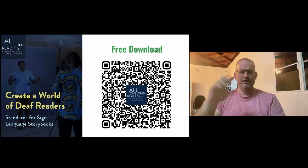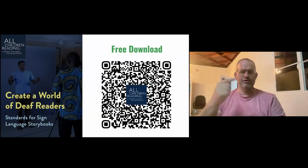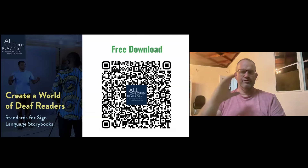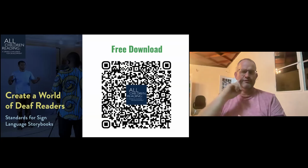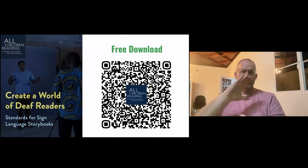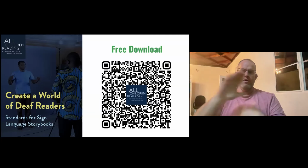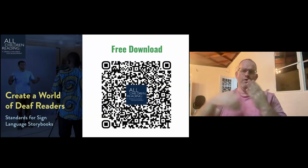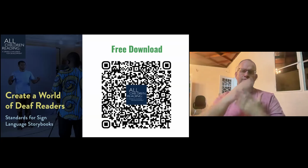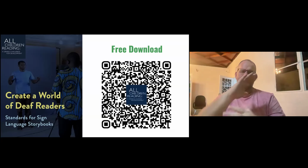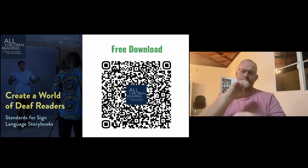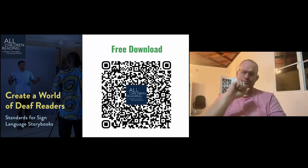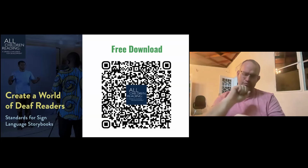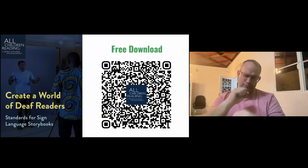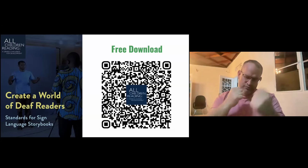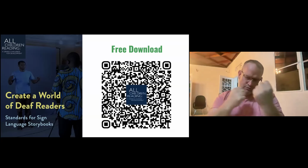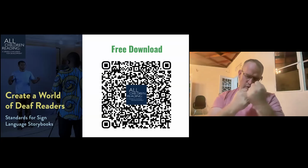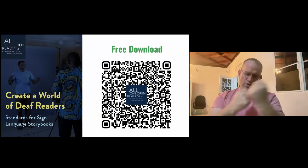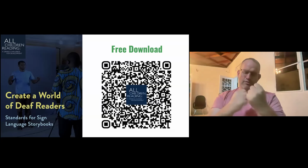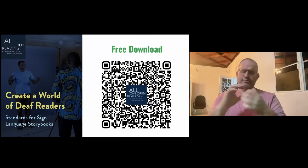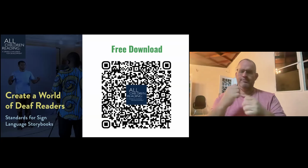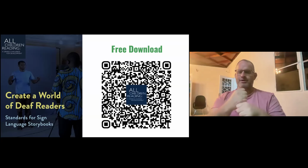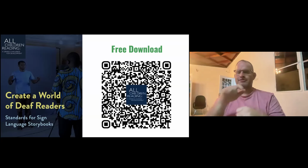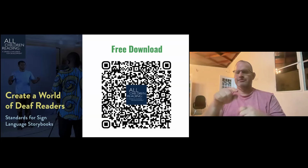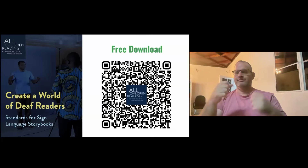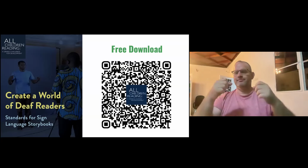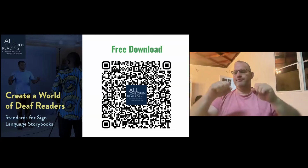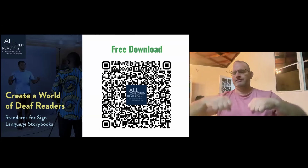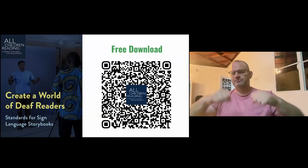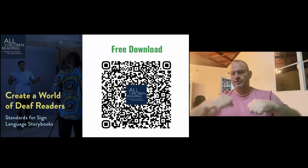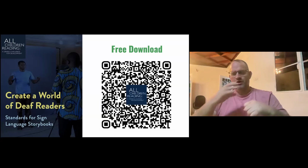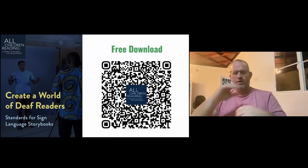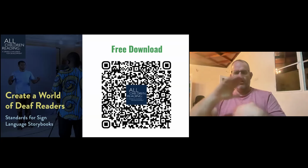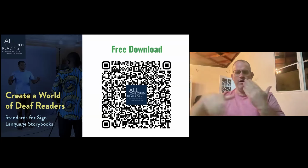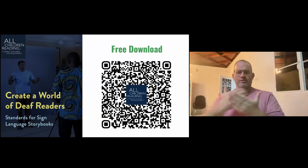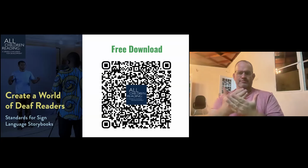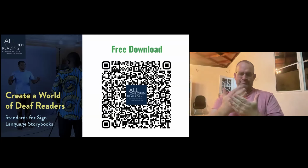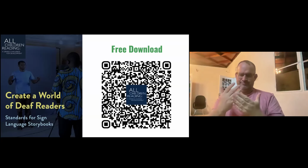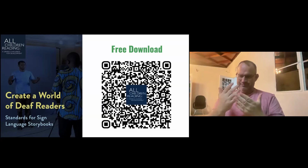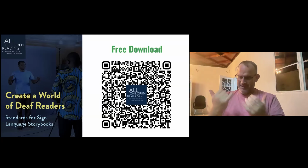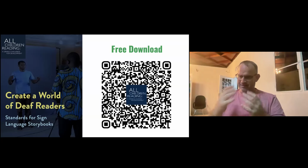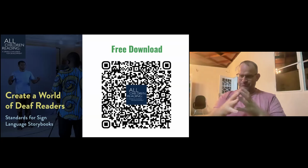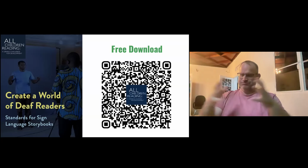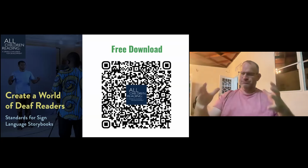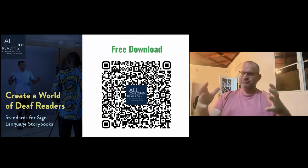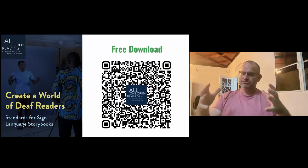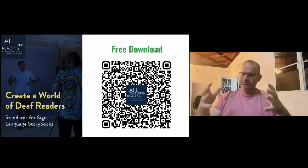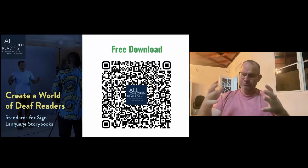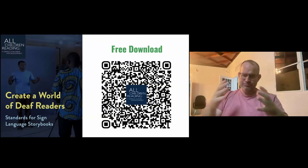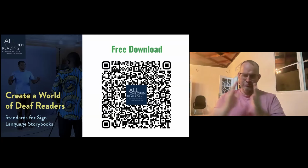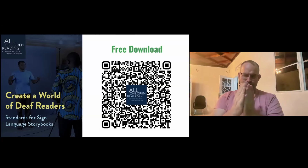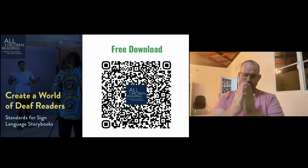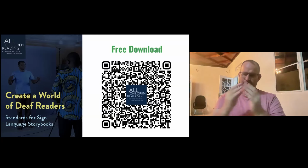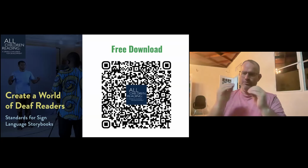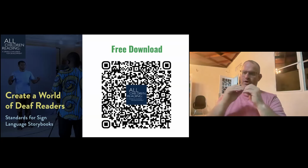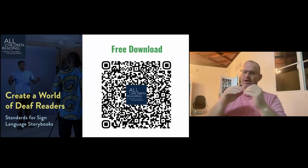And again, I want to thank ACD for all of their support in making this entire project